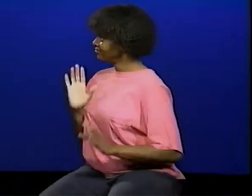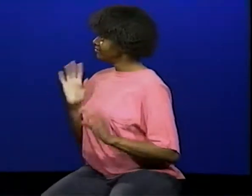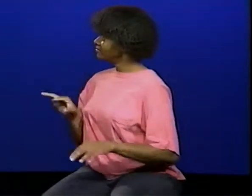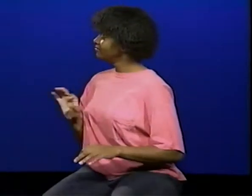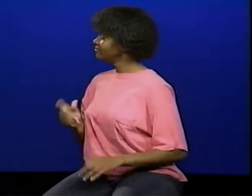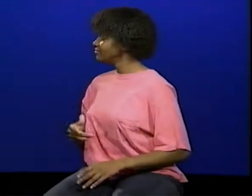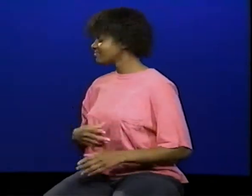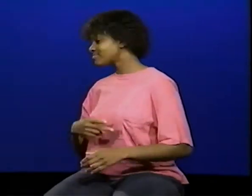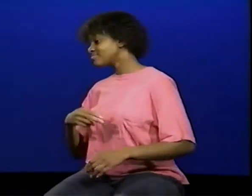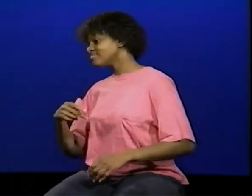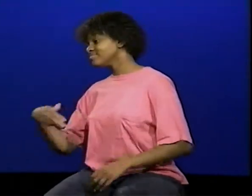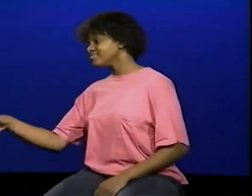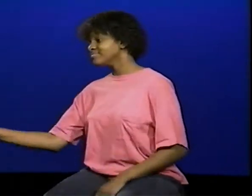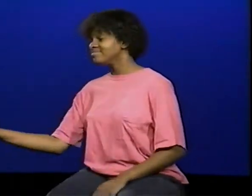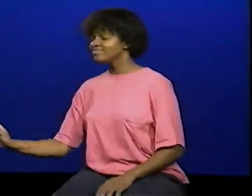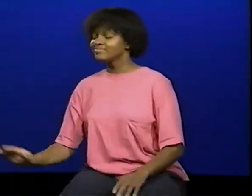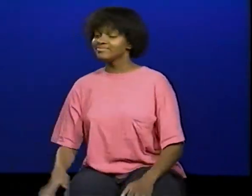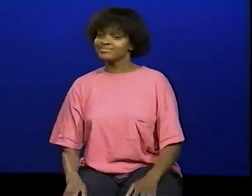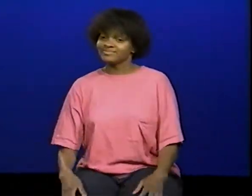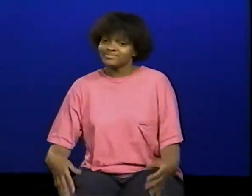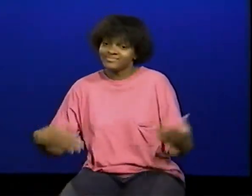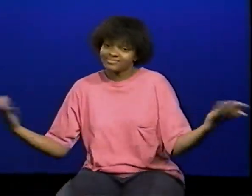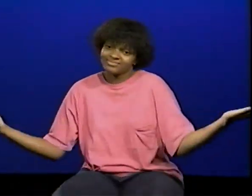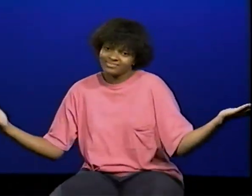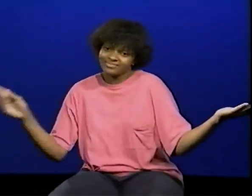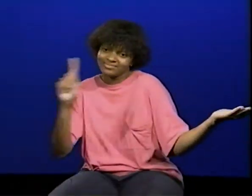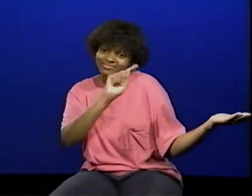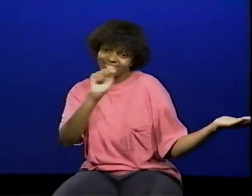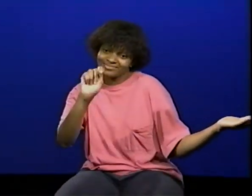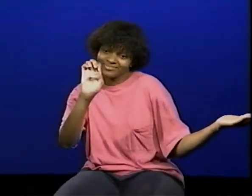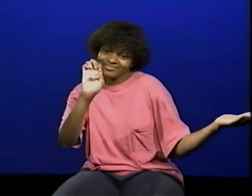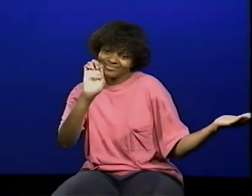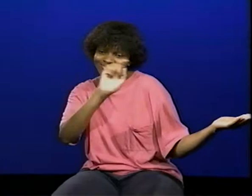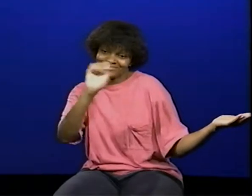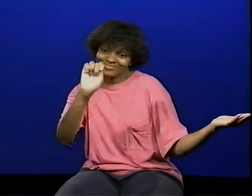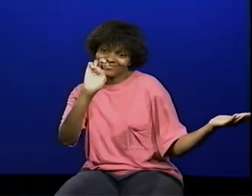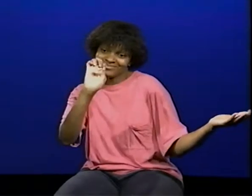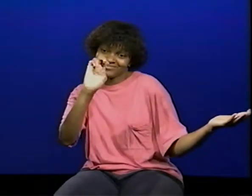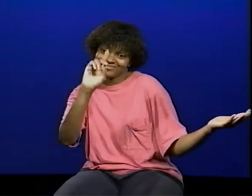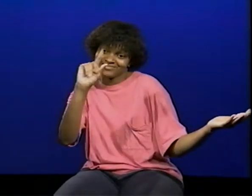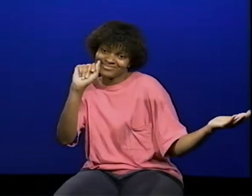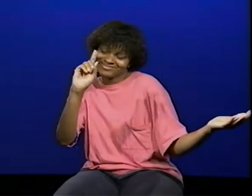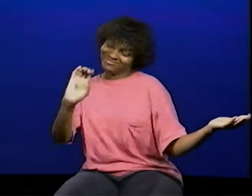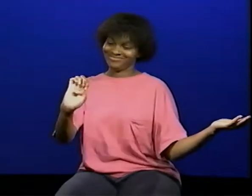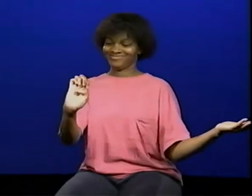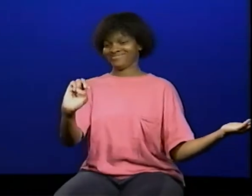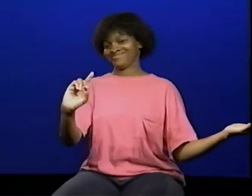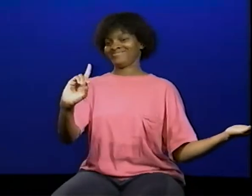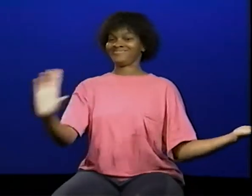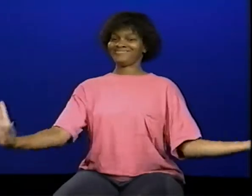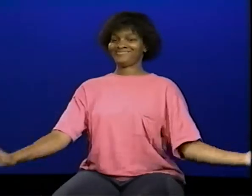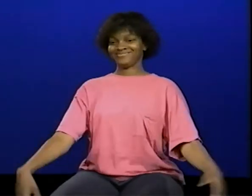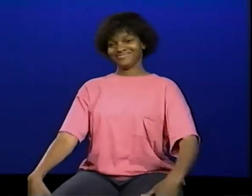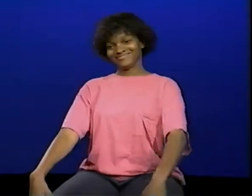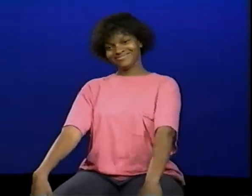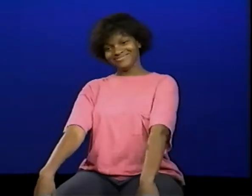outside, I just decided to shake that place off of me and never go back. And that's the end of my